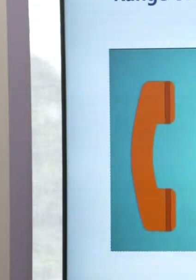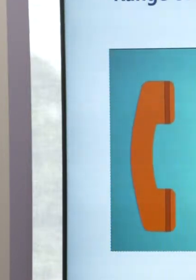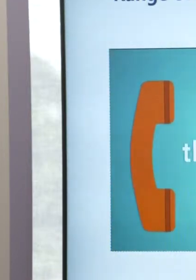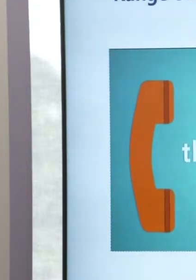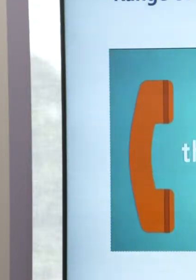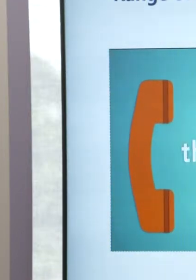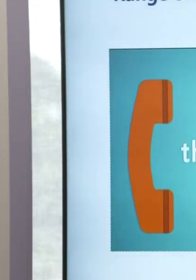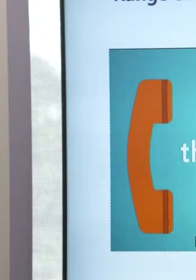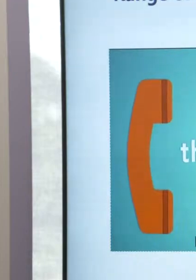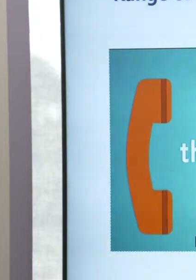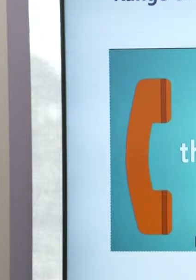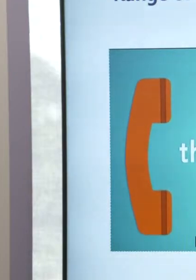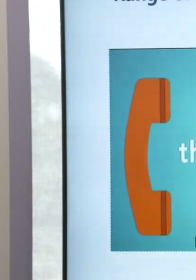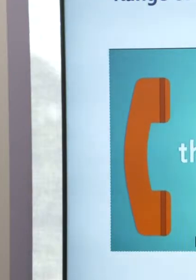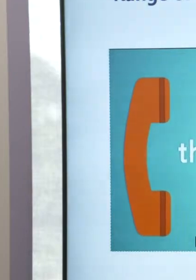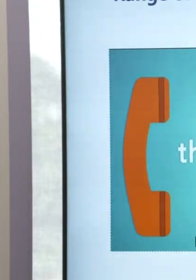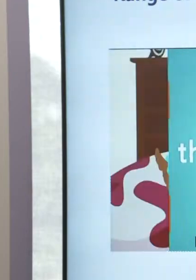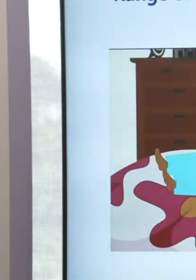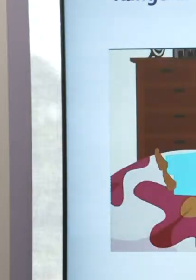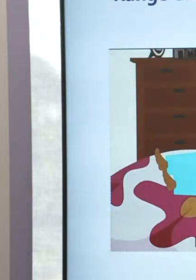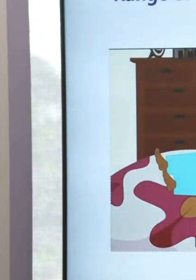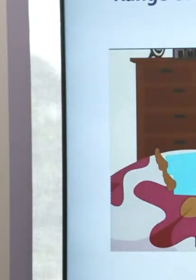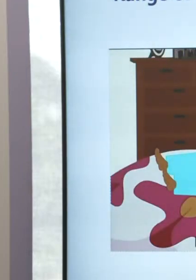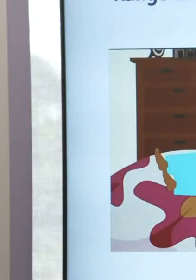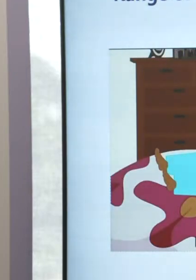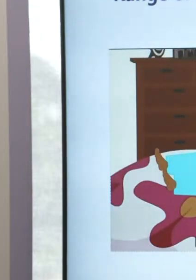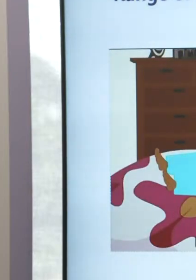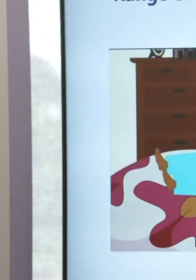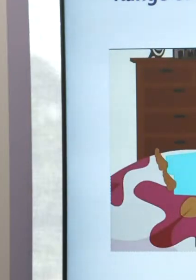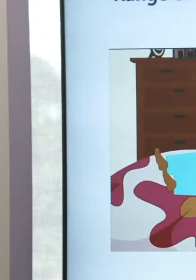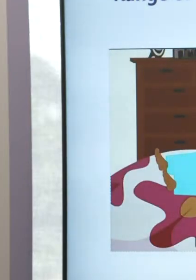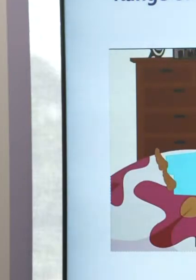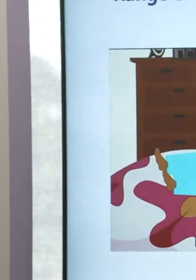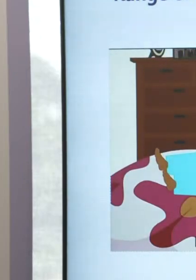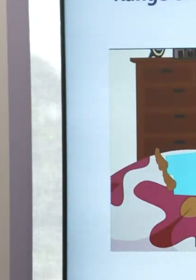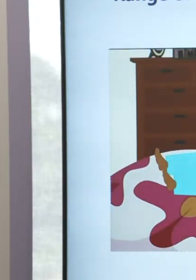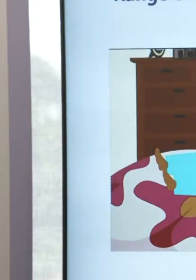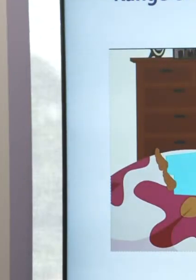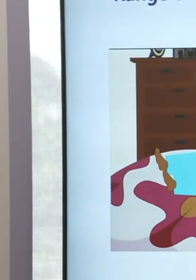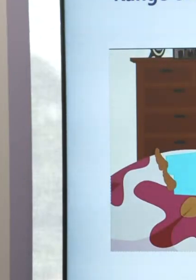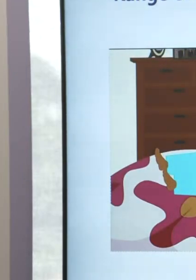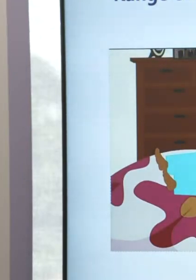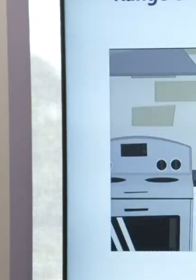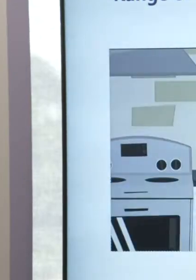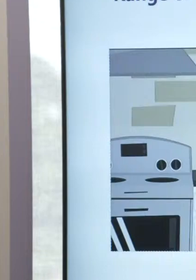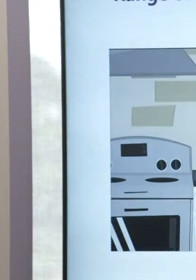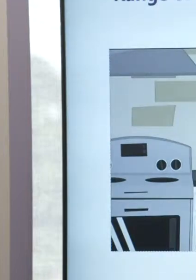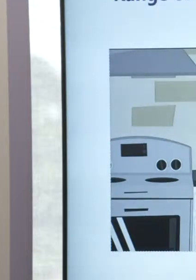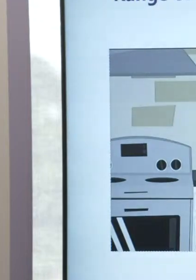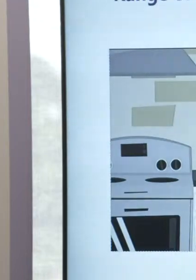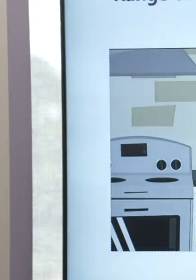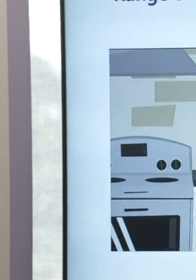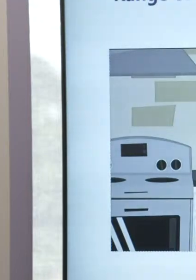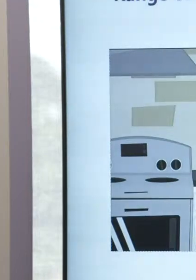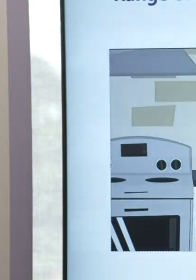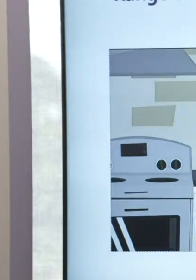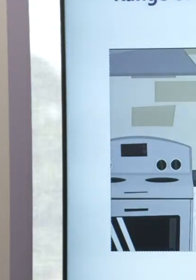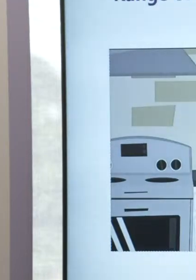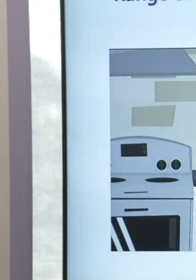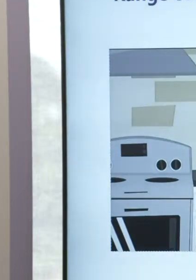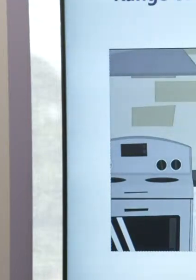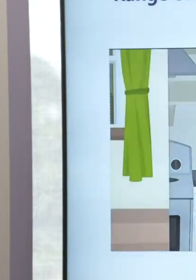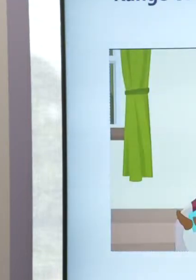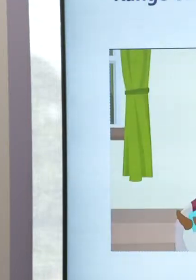Call the healthcare team if you have new or worse trouble breathing, your symptoms are